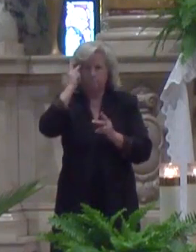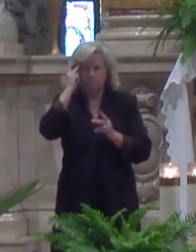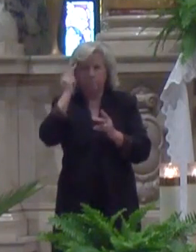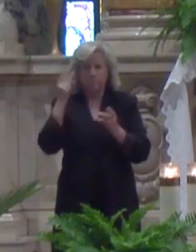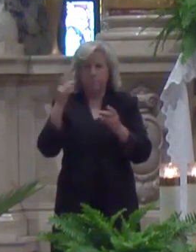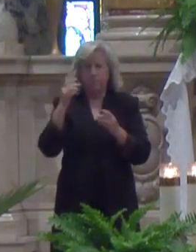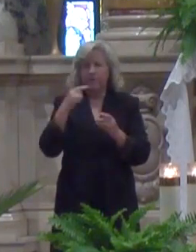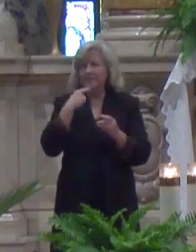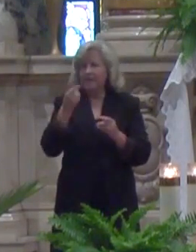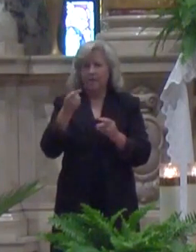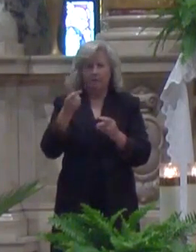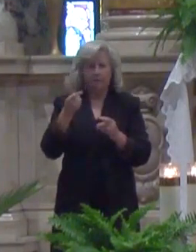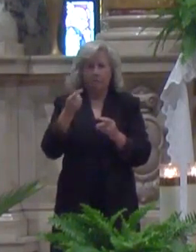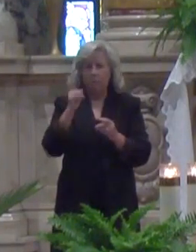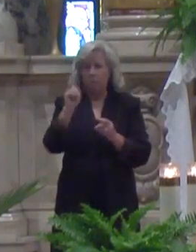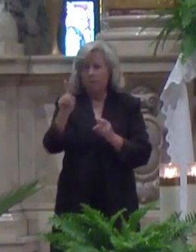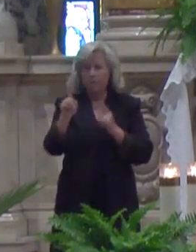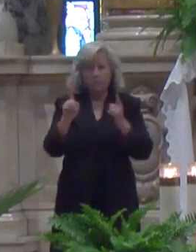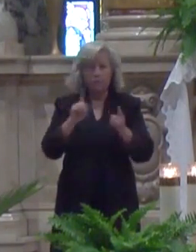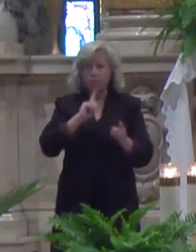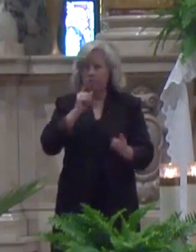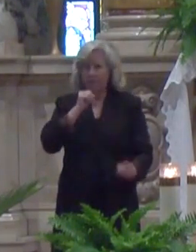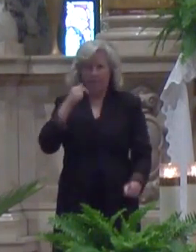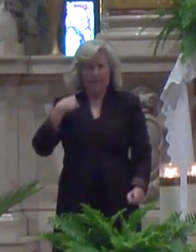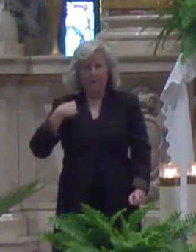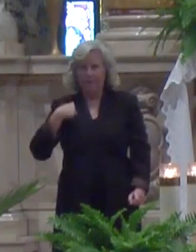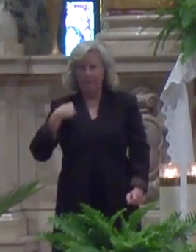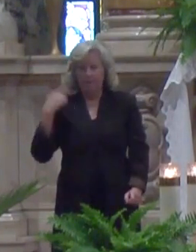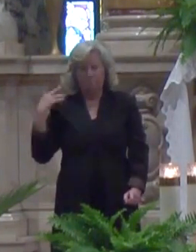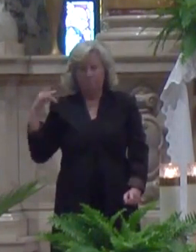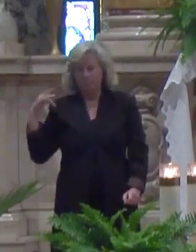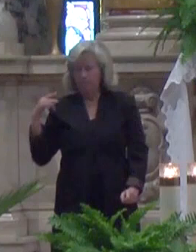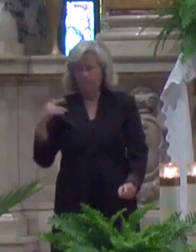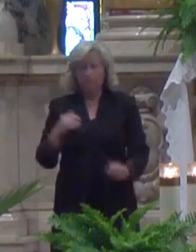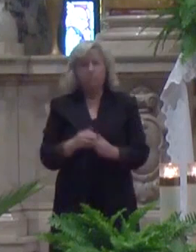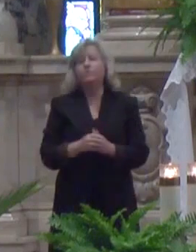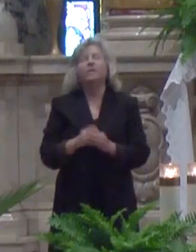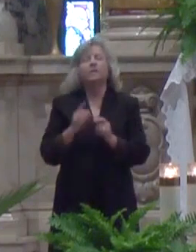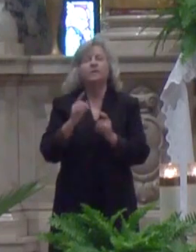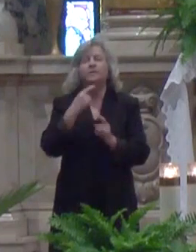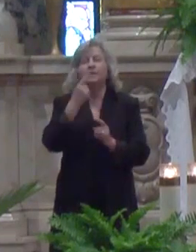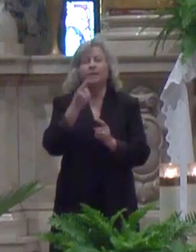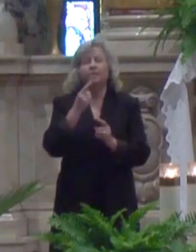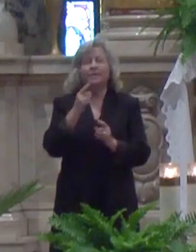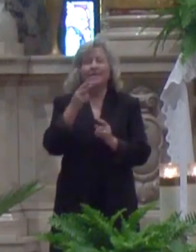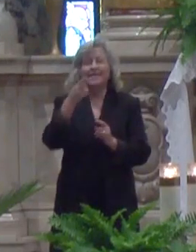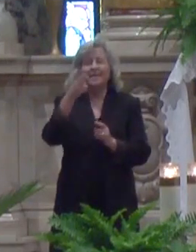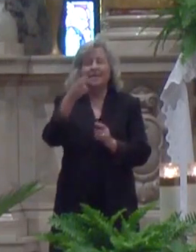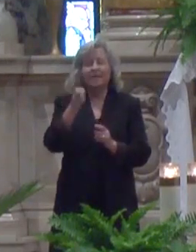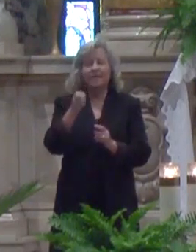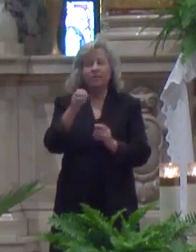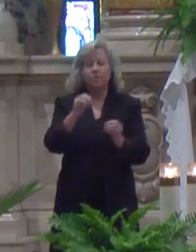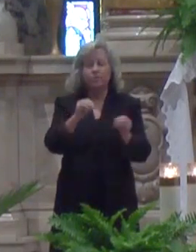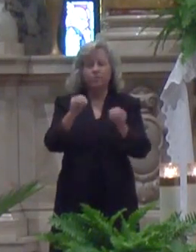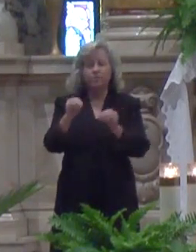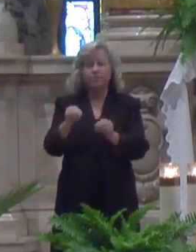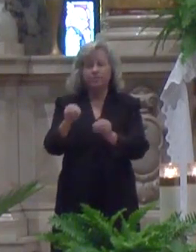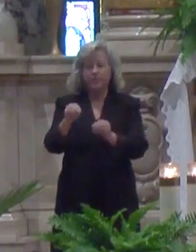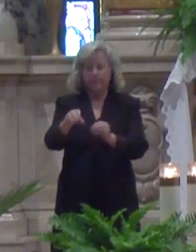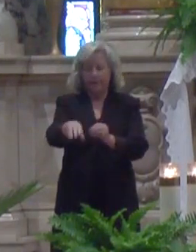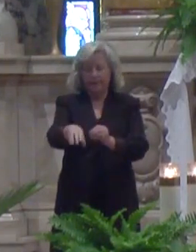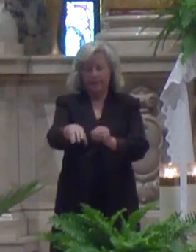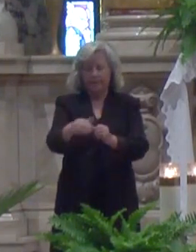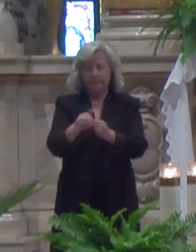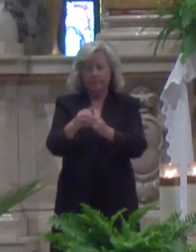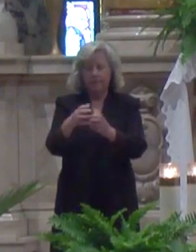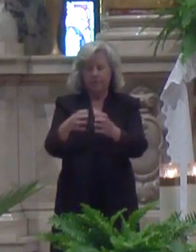him one after another, "Surely it is not I, Lord." He said in reply, "He who has dipped his hand into the dish